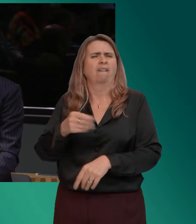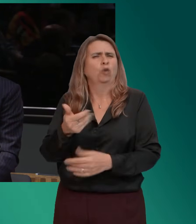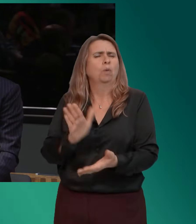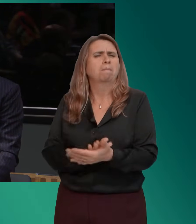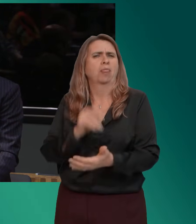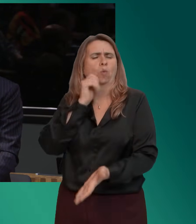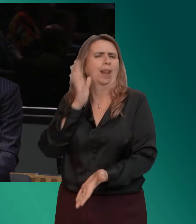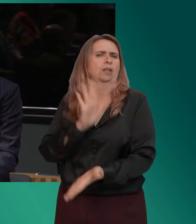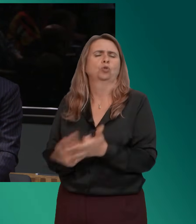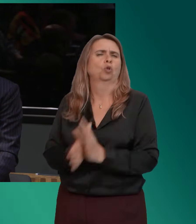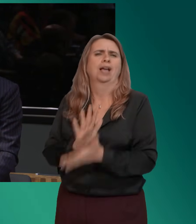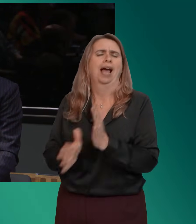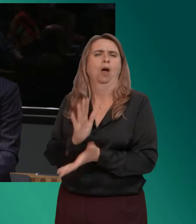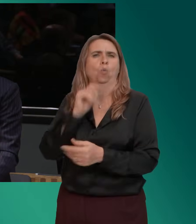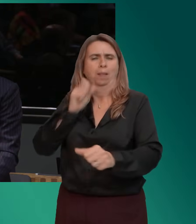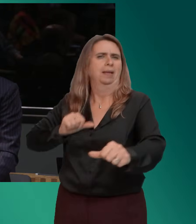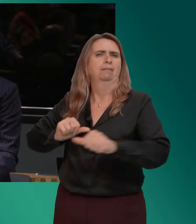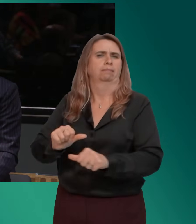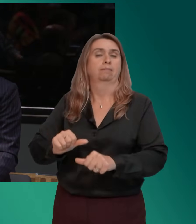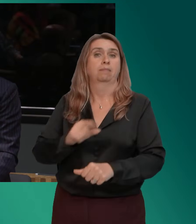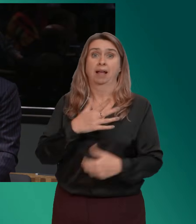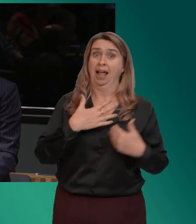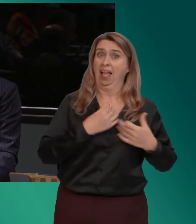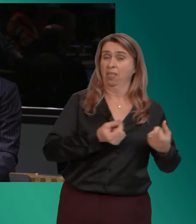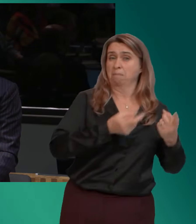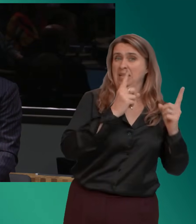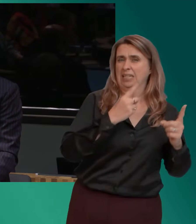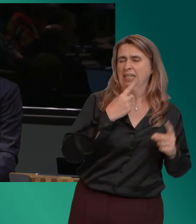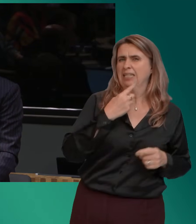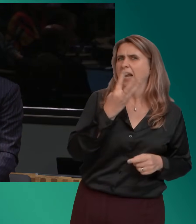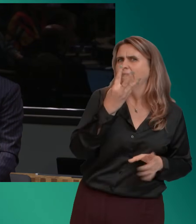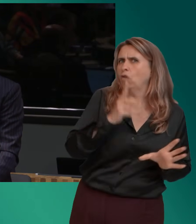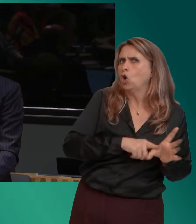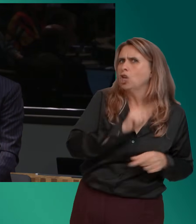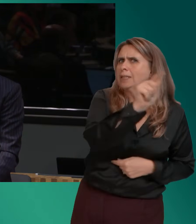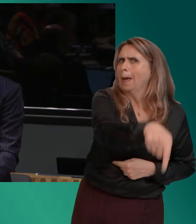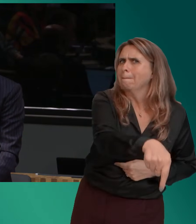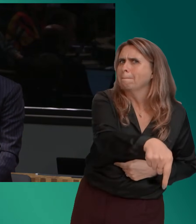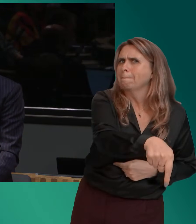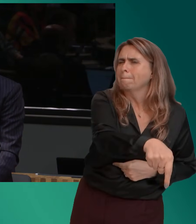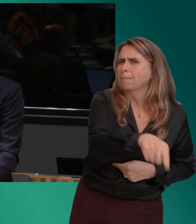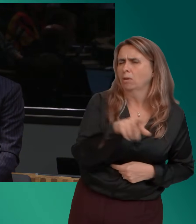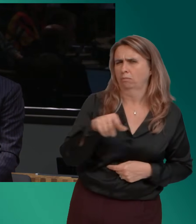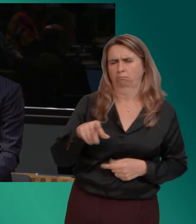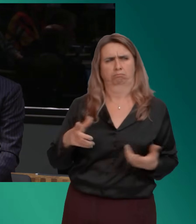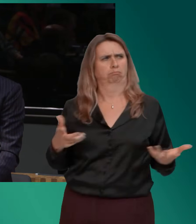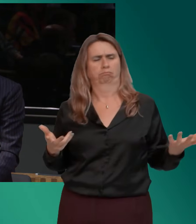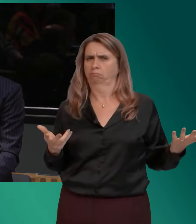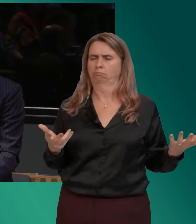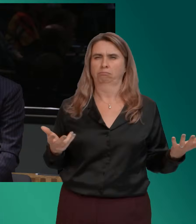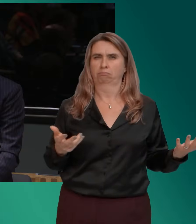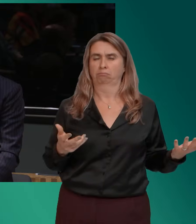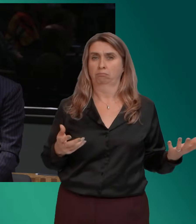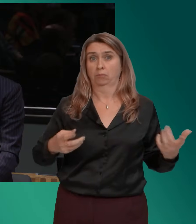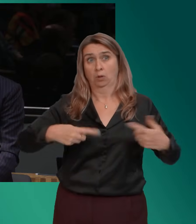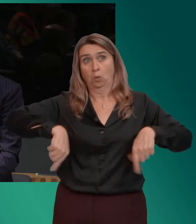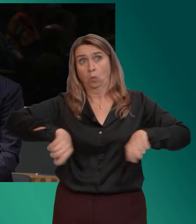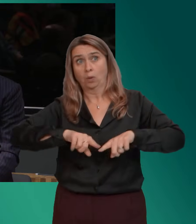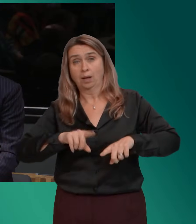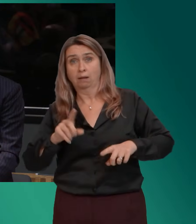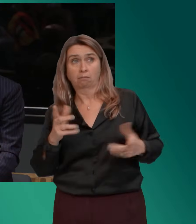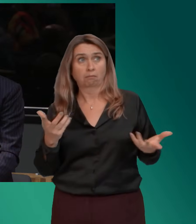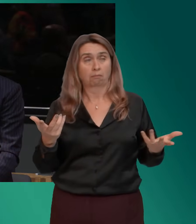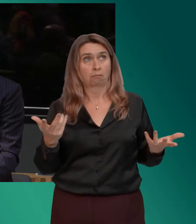but your new health minister has said it will happen within 4 years. So my question is, what expectations has